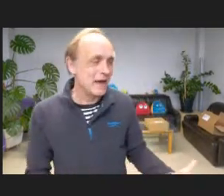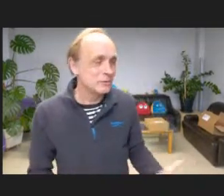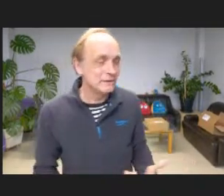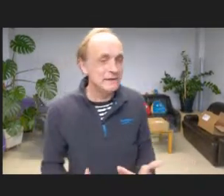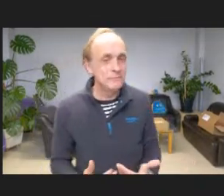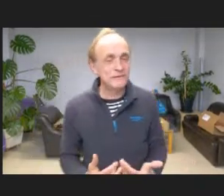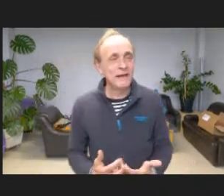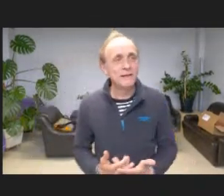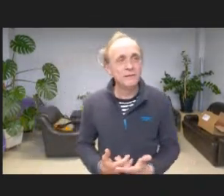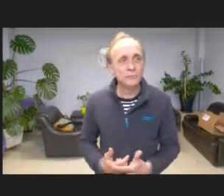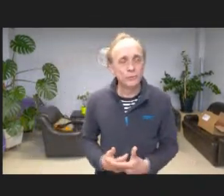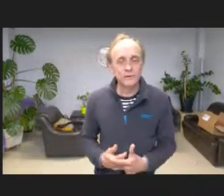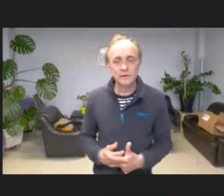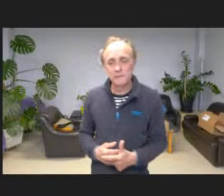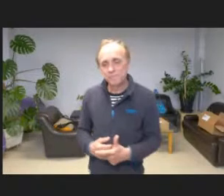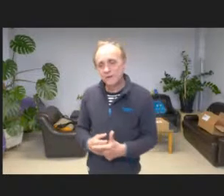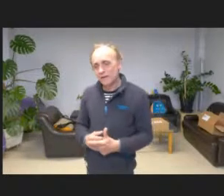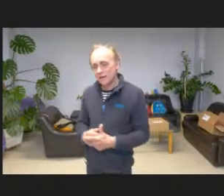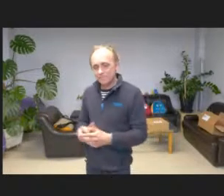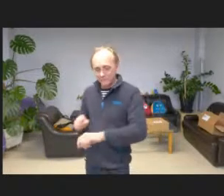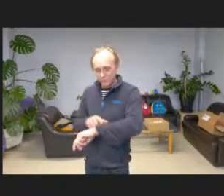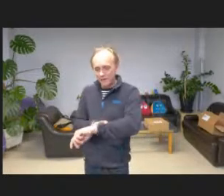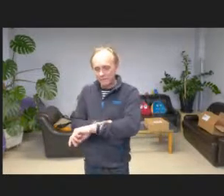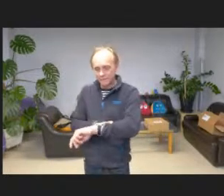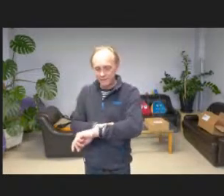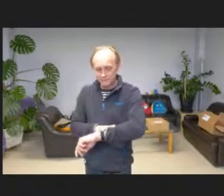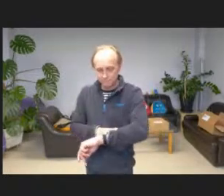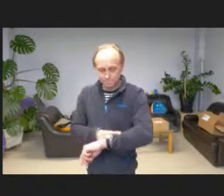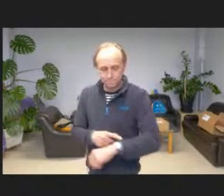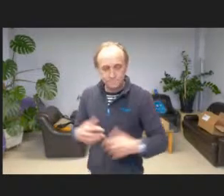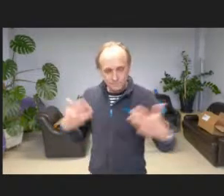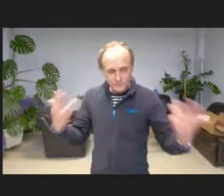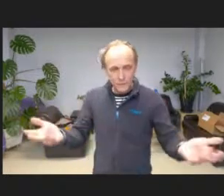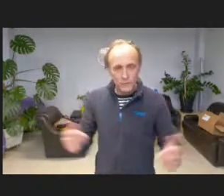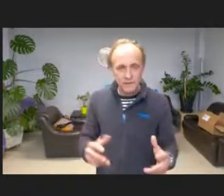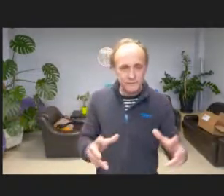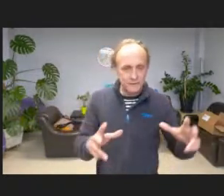introduction how the Teams client is working. We have the